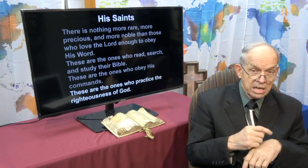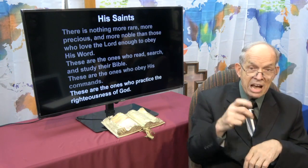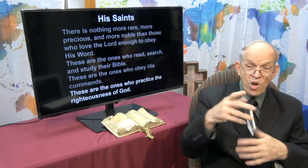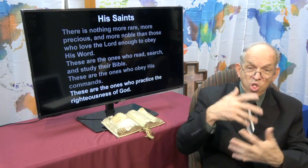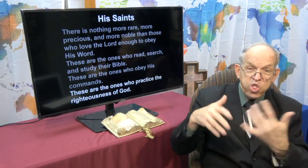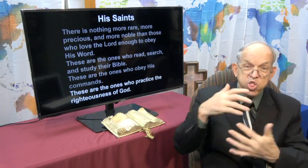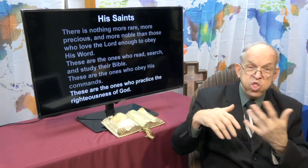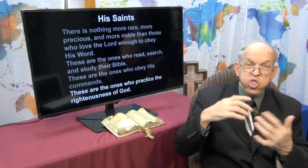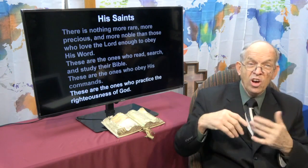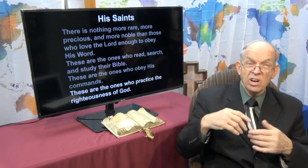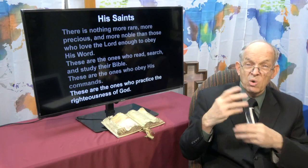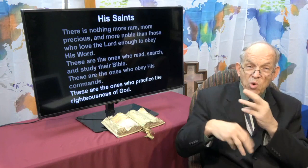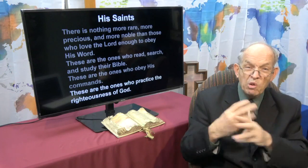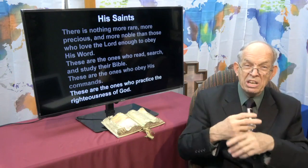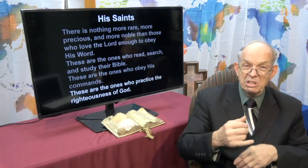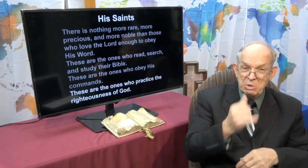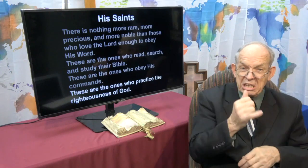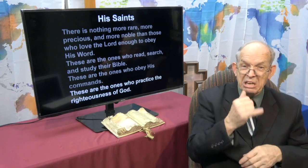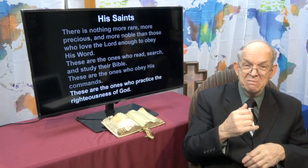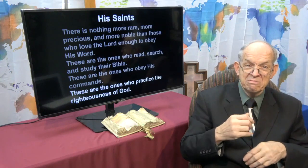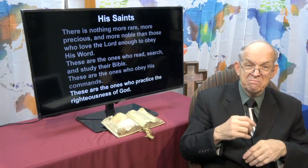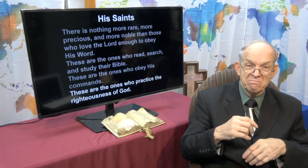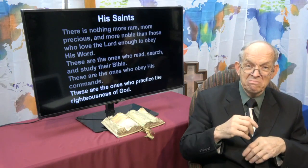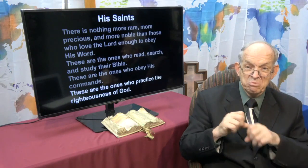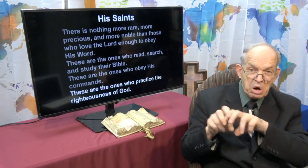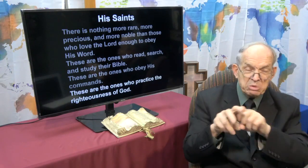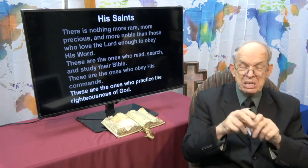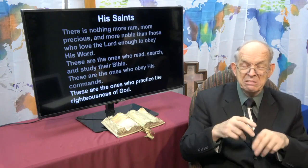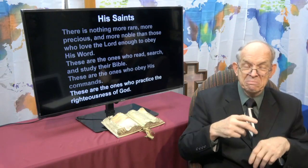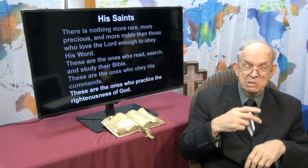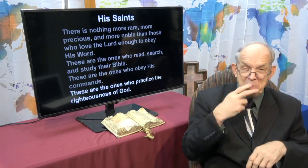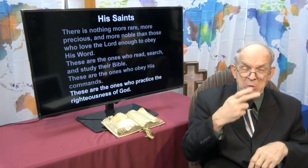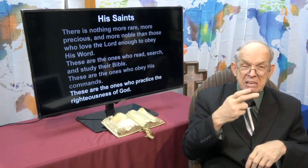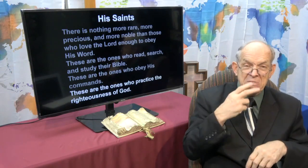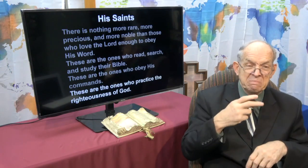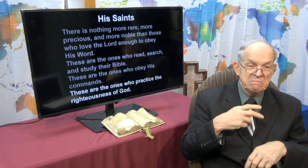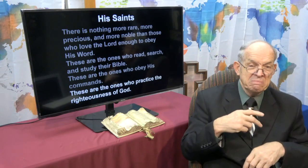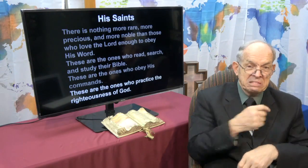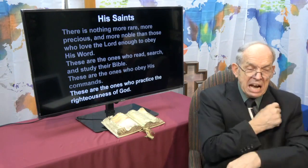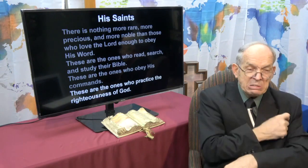If worldly thinking, dirty, smoking, tattoo,